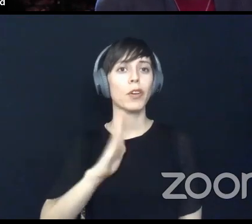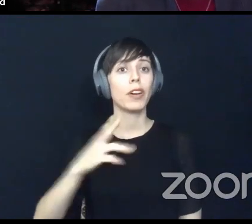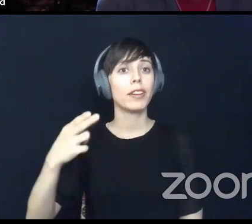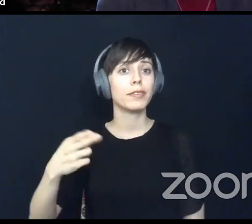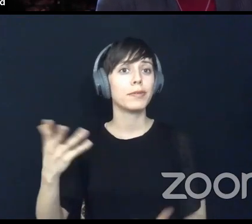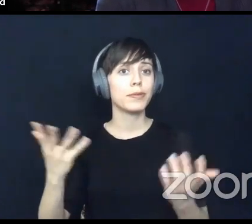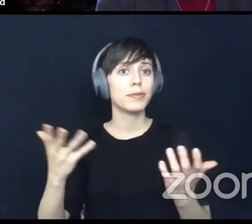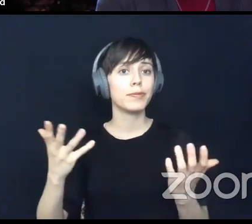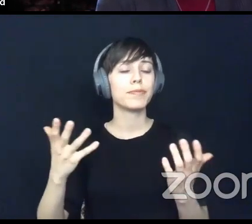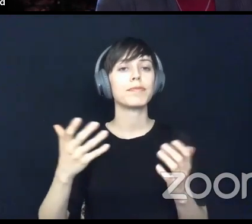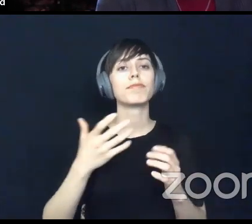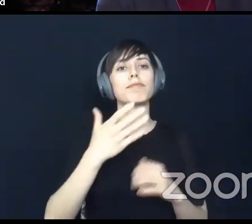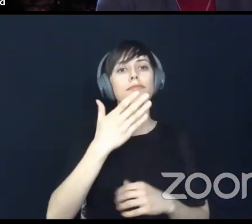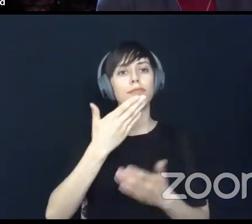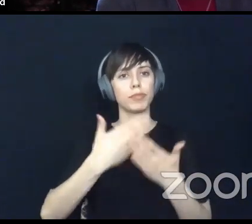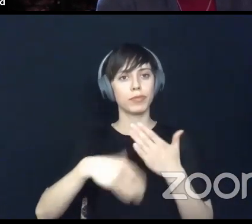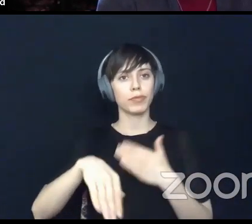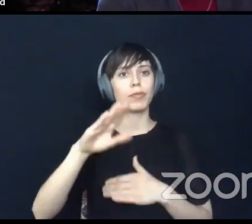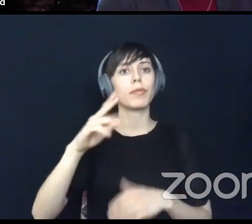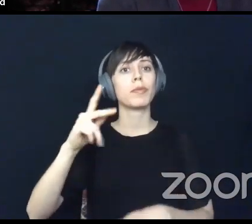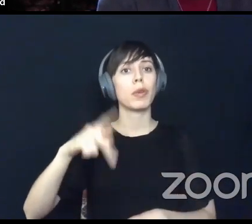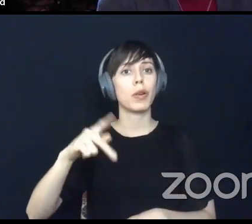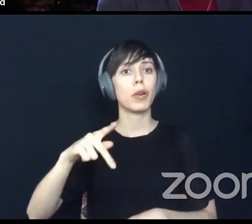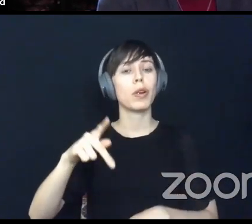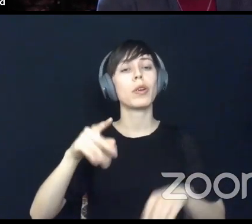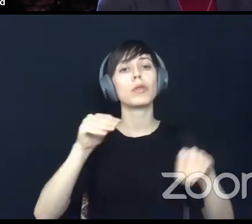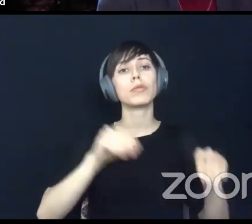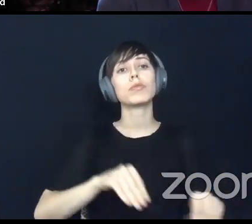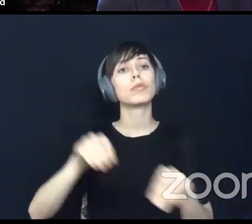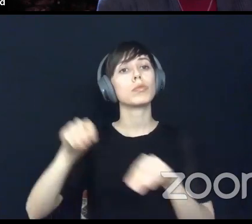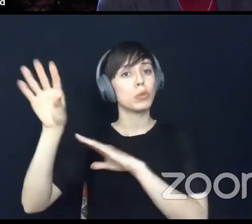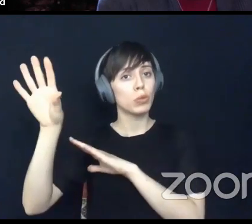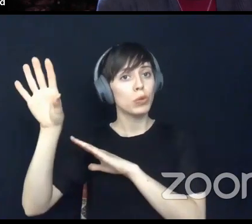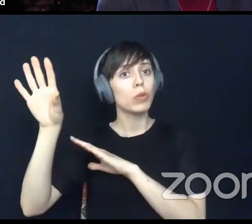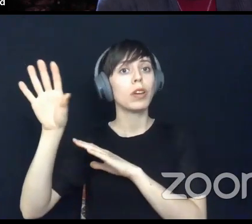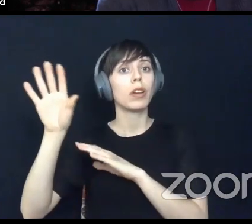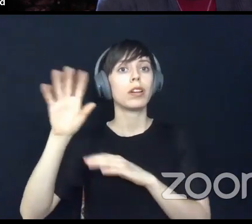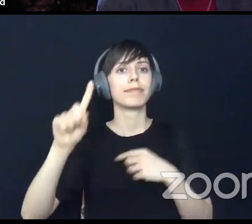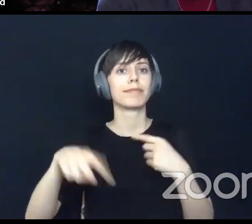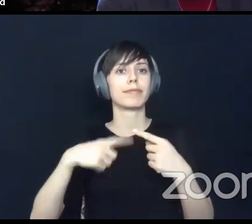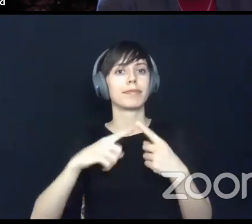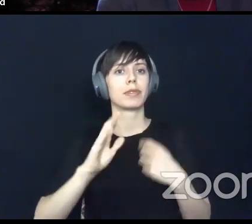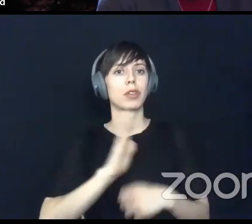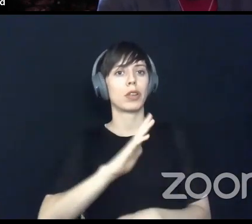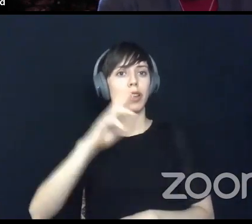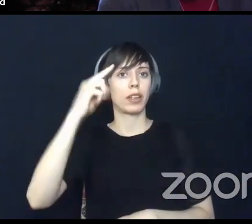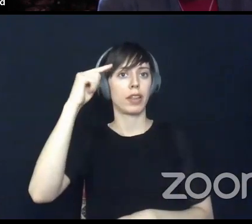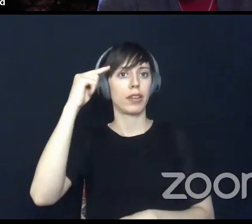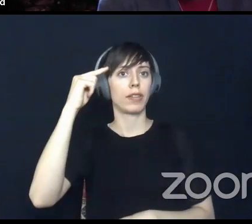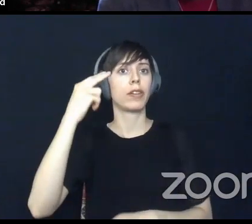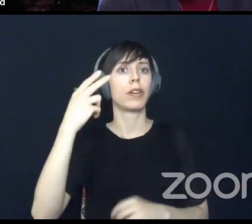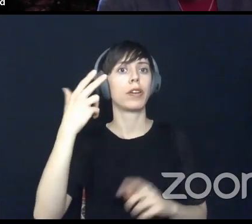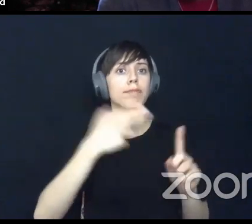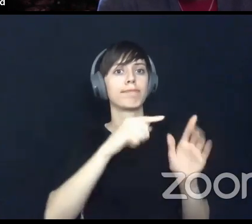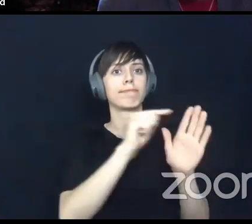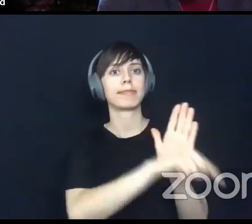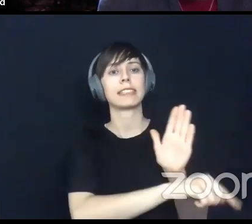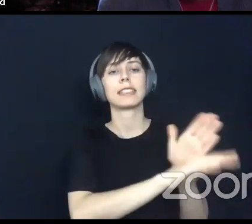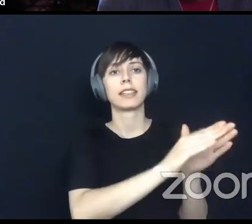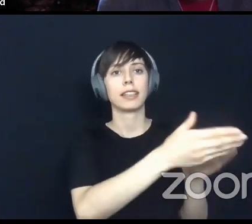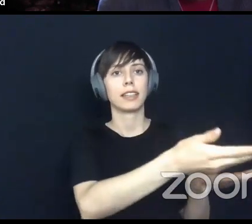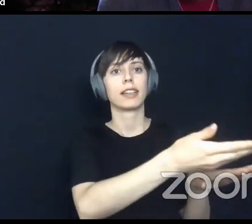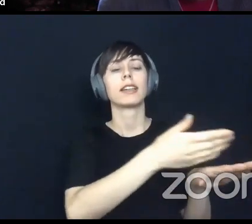her nephew was tragically killed as a victim of gun violence, and that really became the stepping